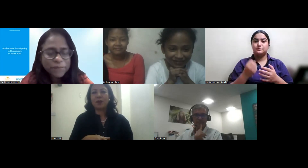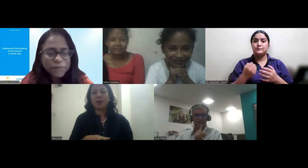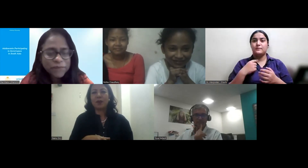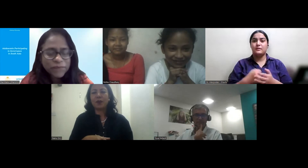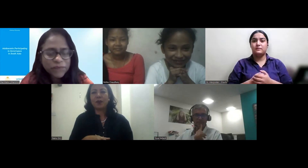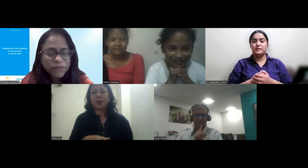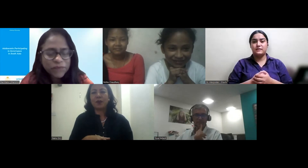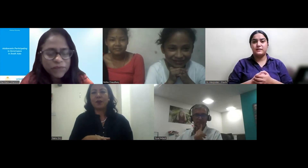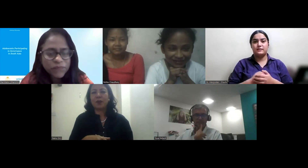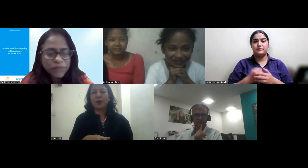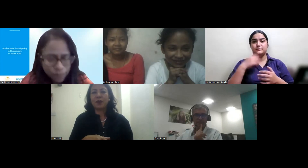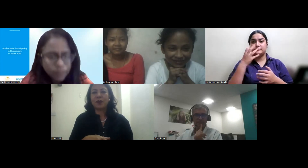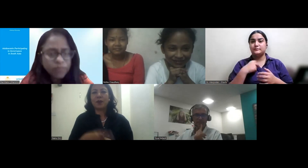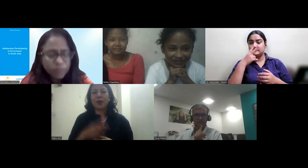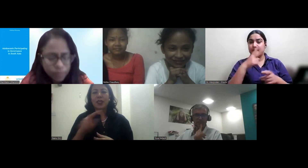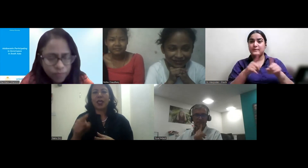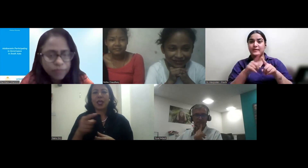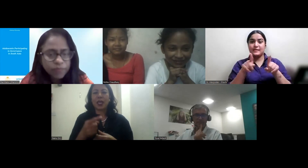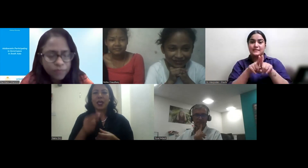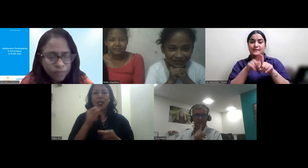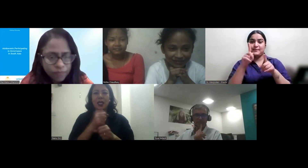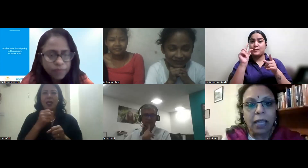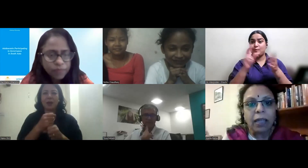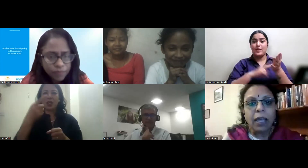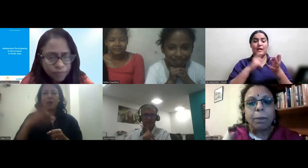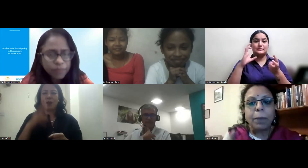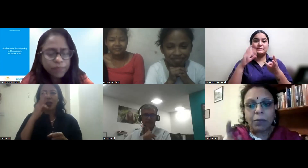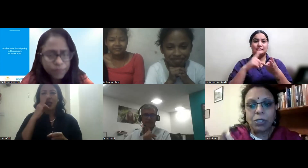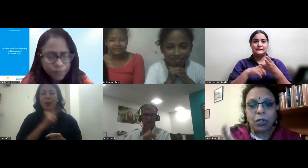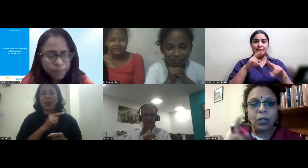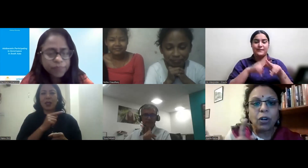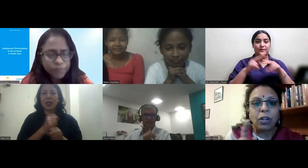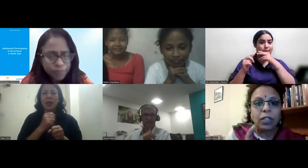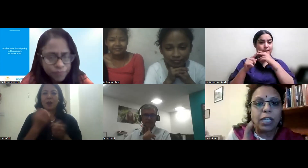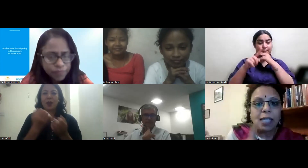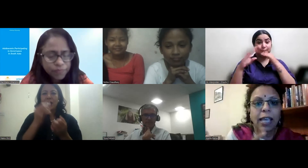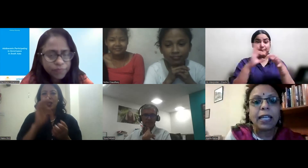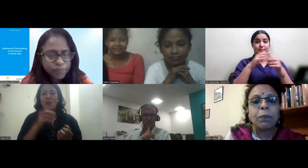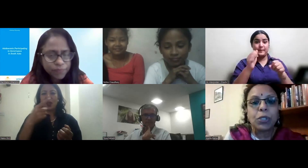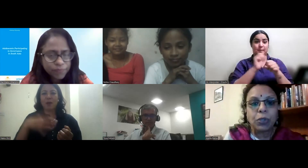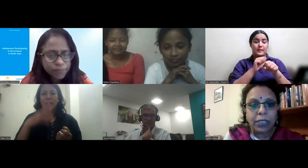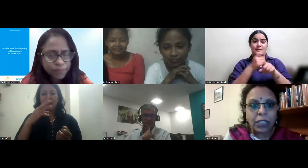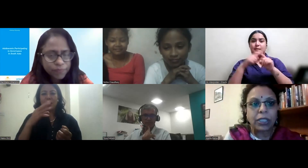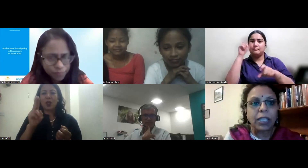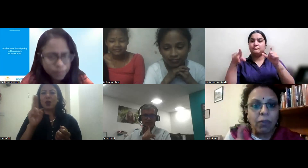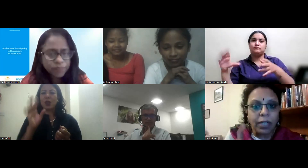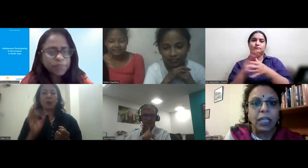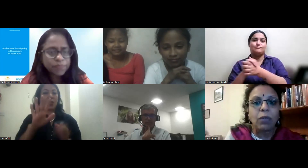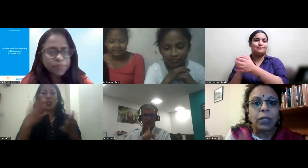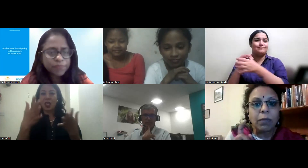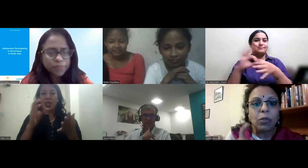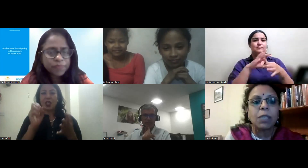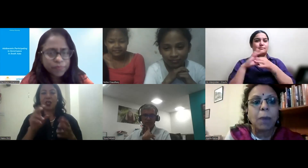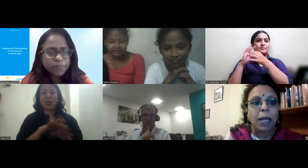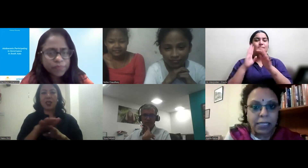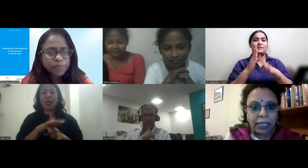people working in Nawalparasi. UNICEF may not be there, but I'm sure your colleagues there can put you in touch. They are working with